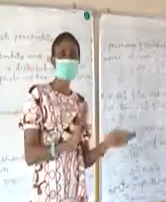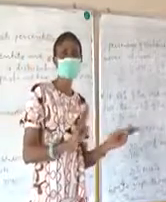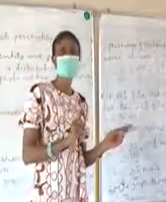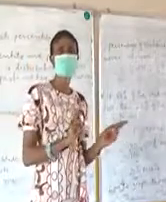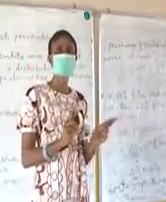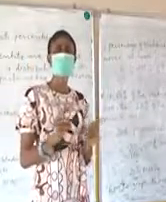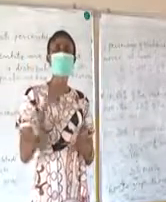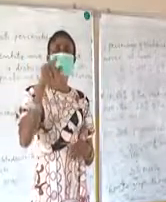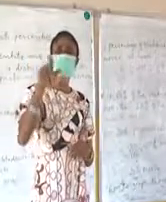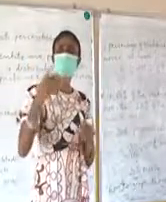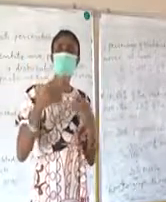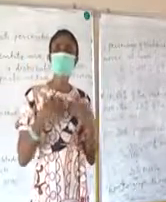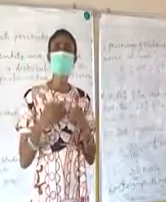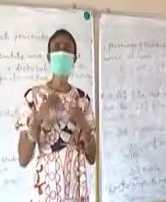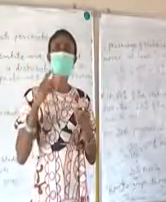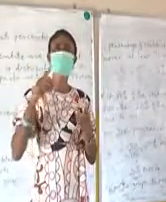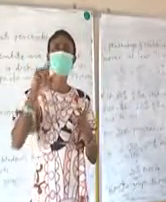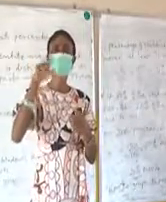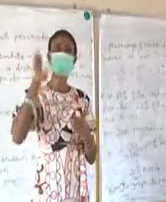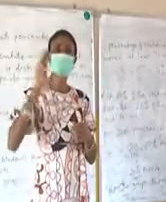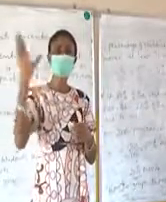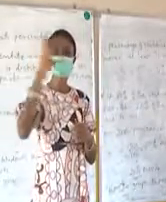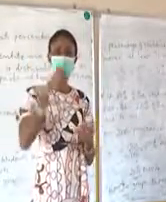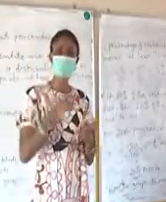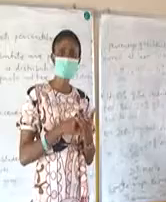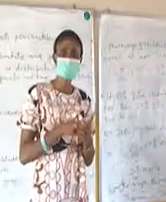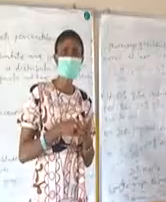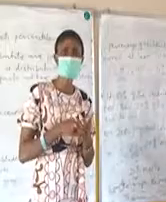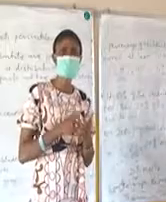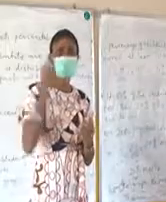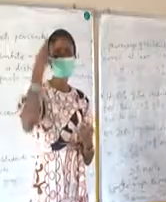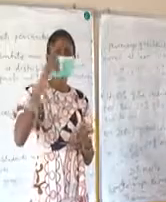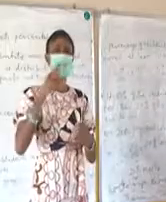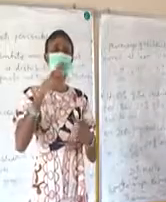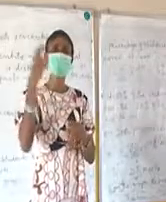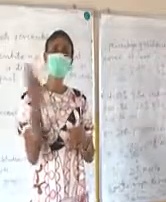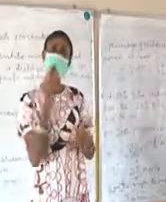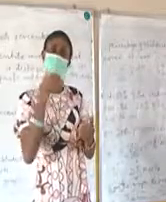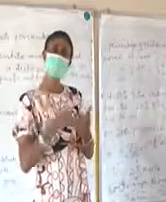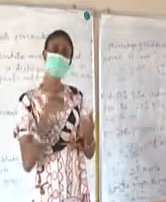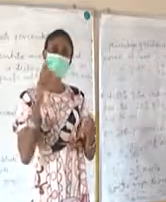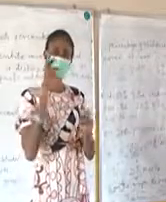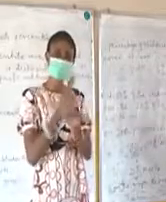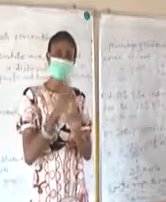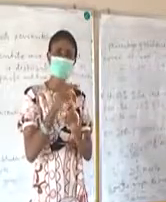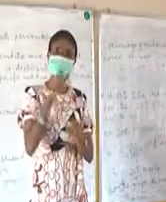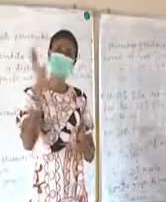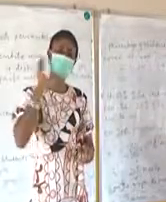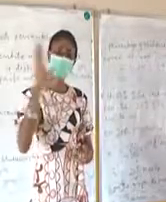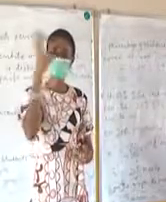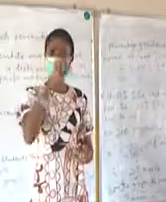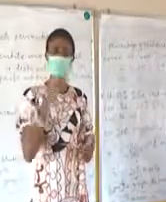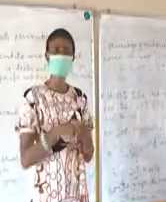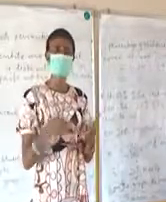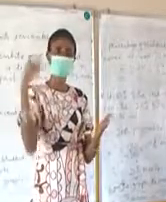table for the upper class boundary, you will miss it. For using it properly, you are going to miss it.